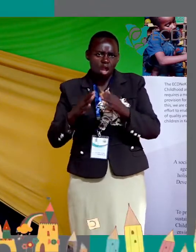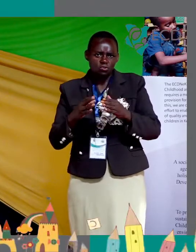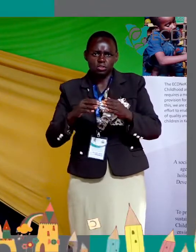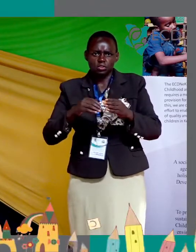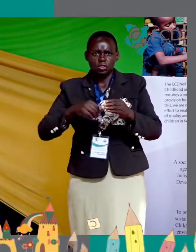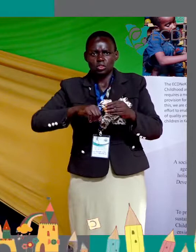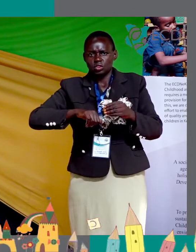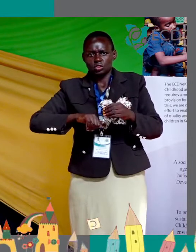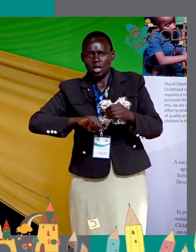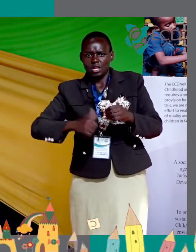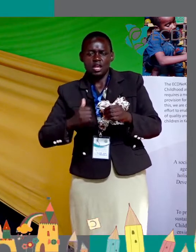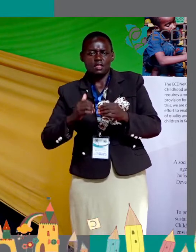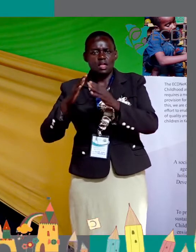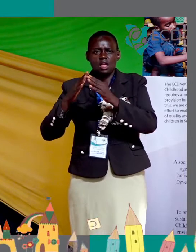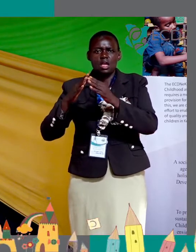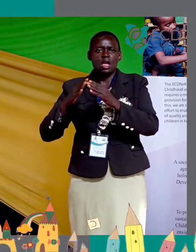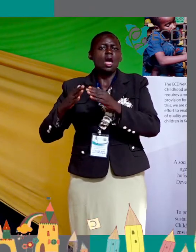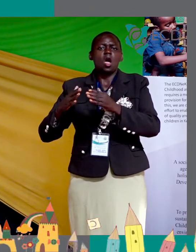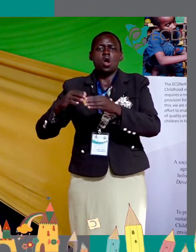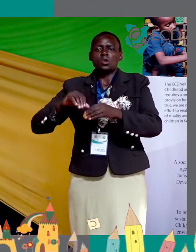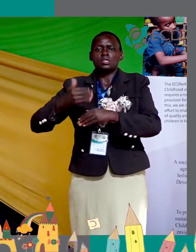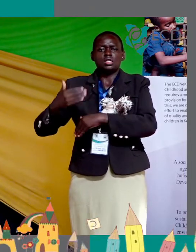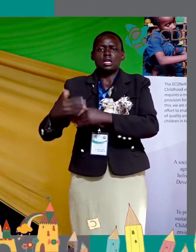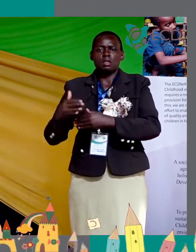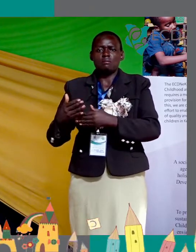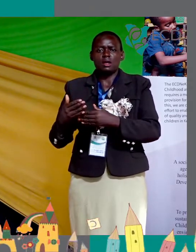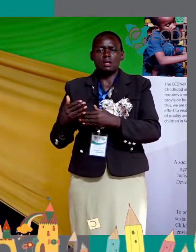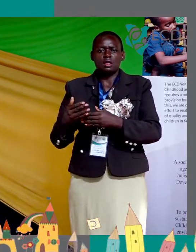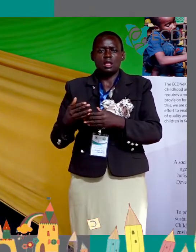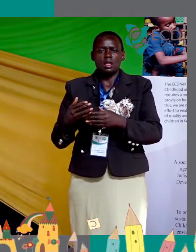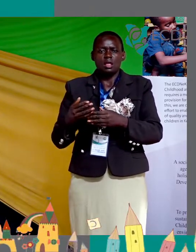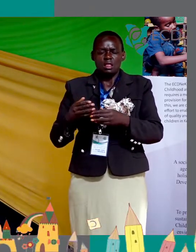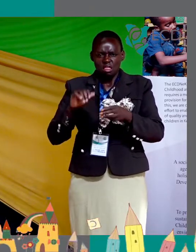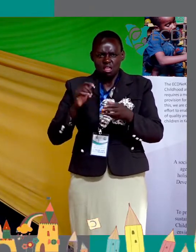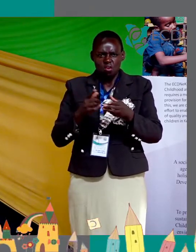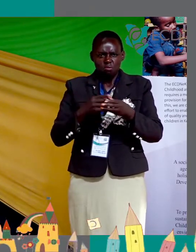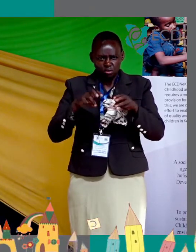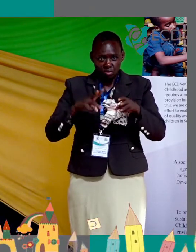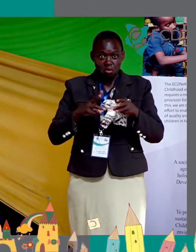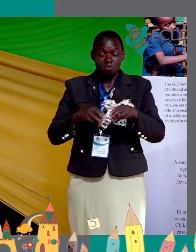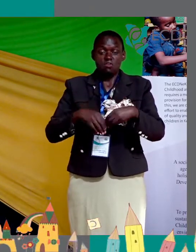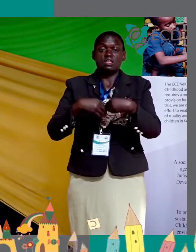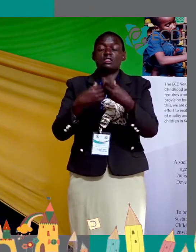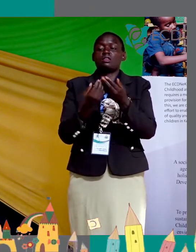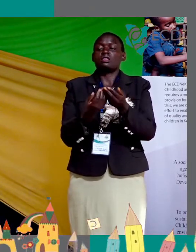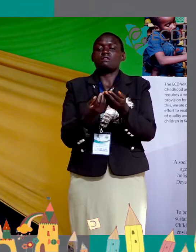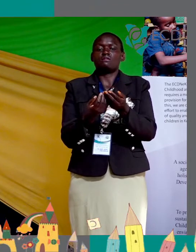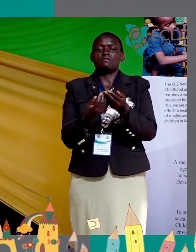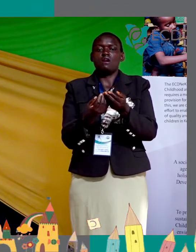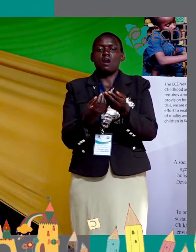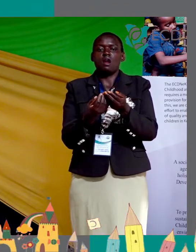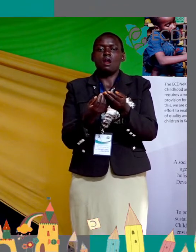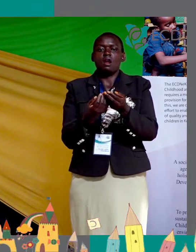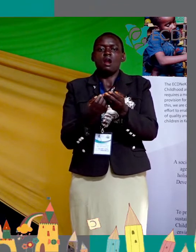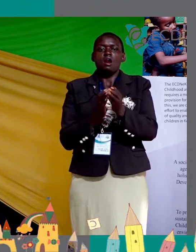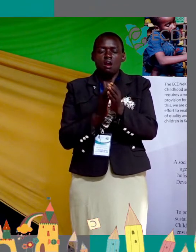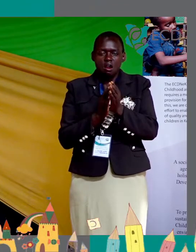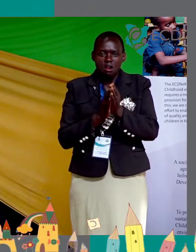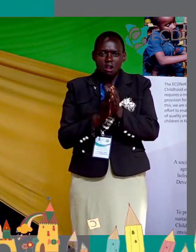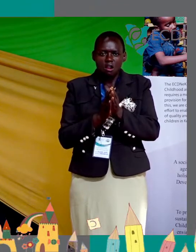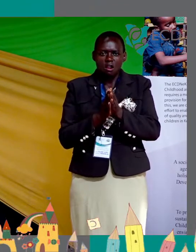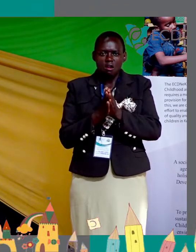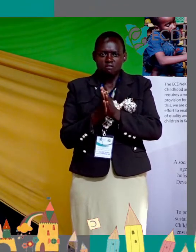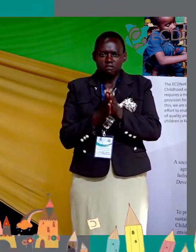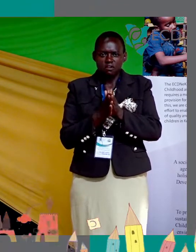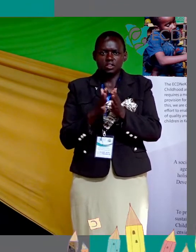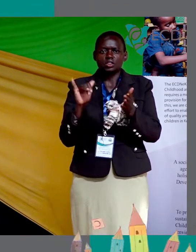to the next neighborhood. And the opportunists will provide comfort to this girl. And this